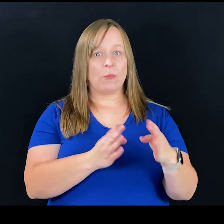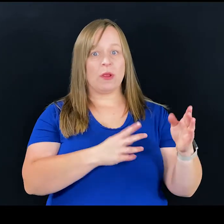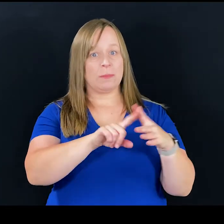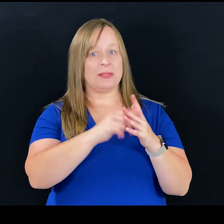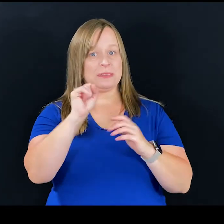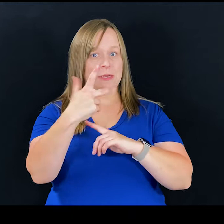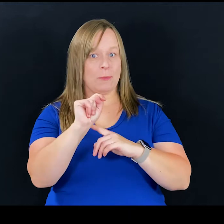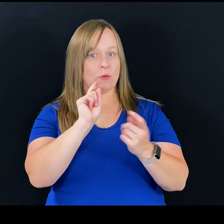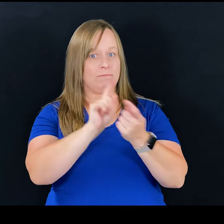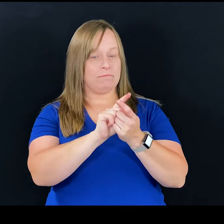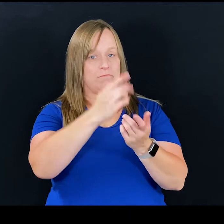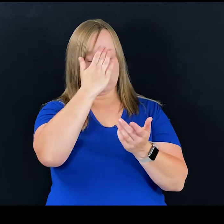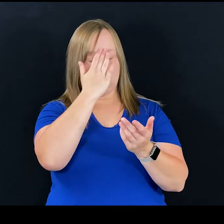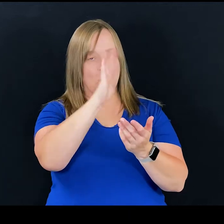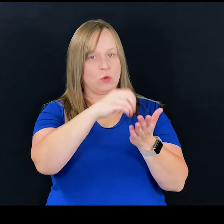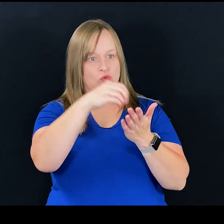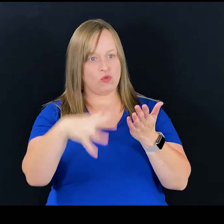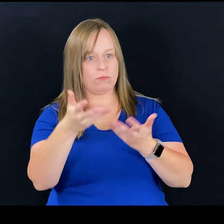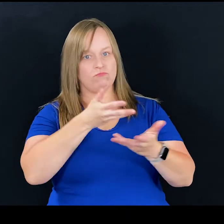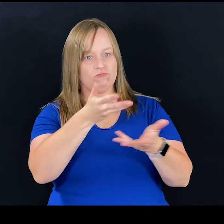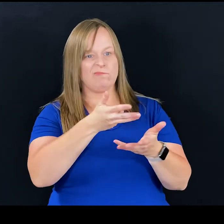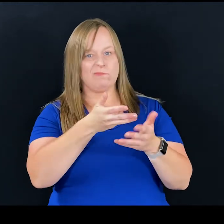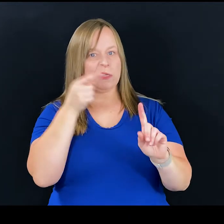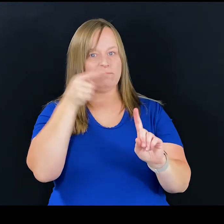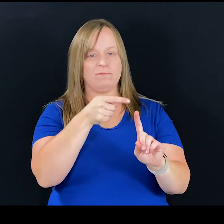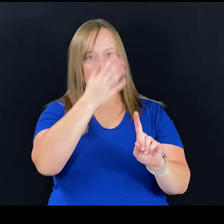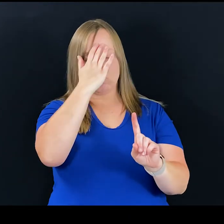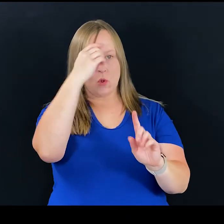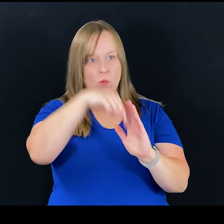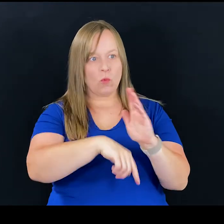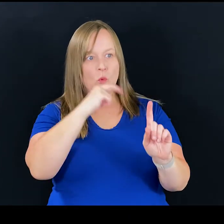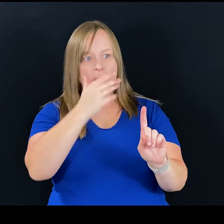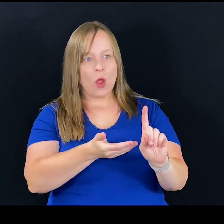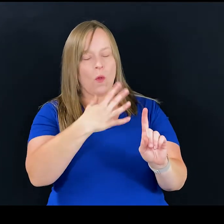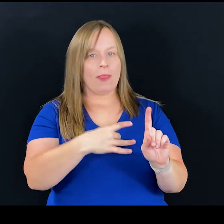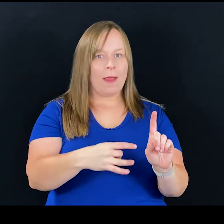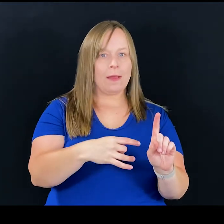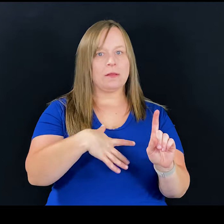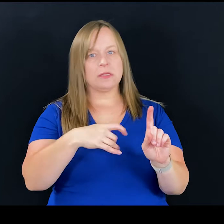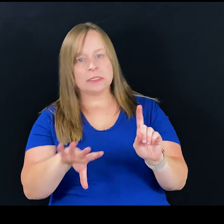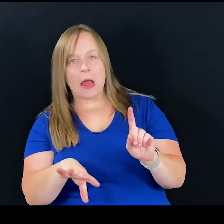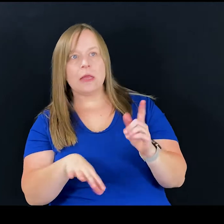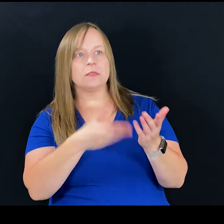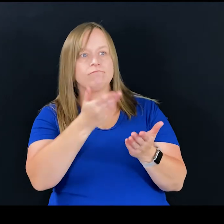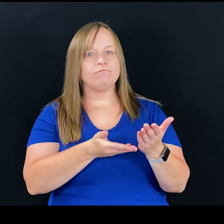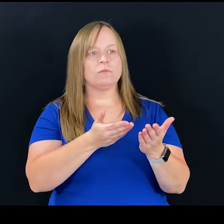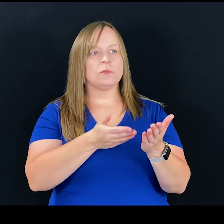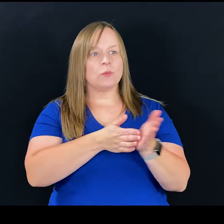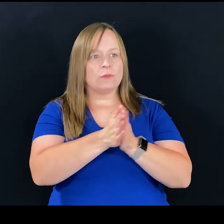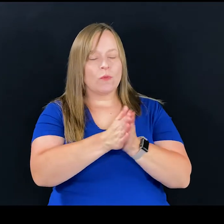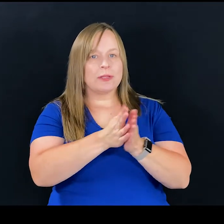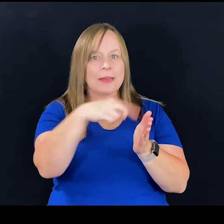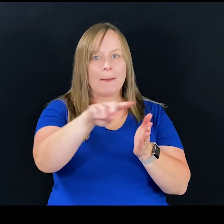The preparation begins in September when you get to know your students, and that's really the bottom line. You have to know them, who they are, what their likes are, what their dislikes